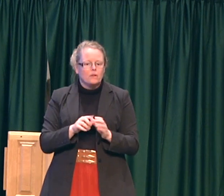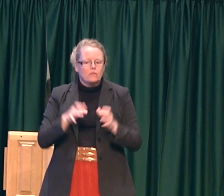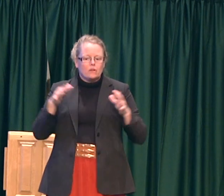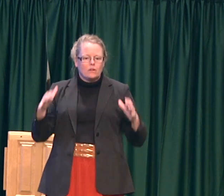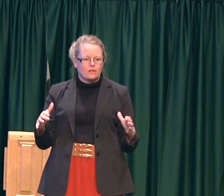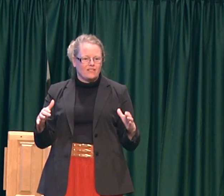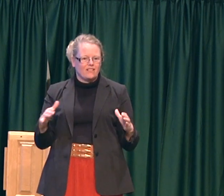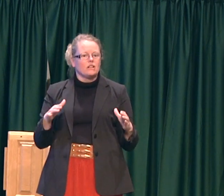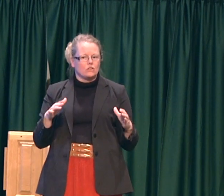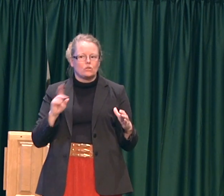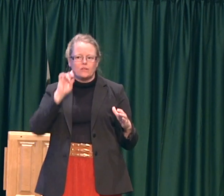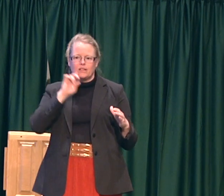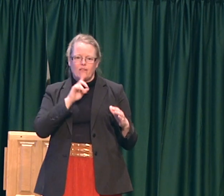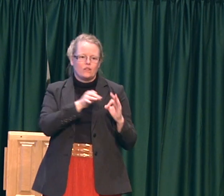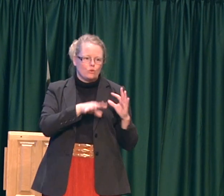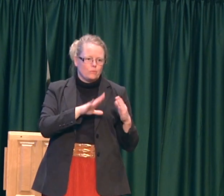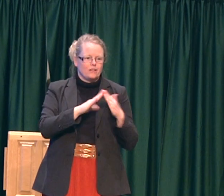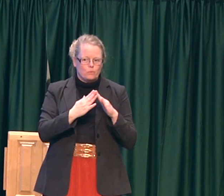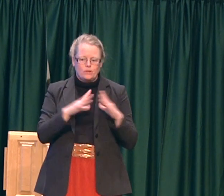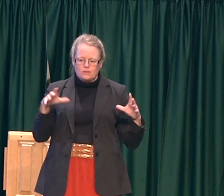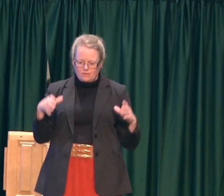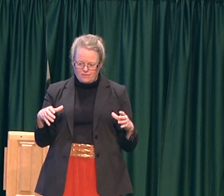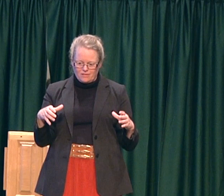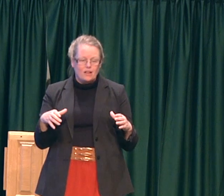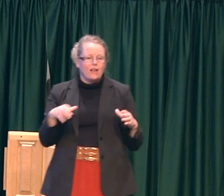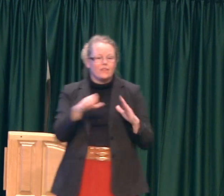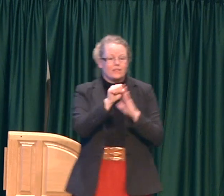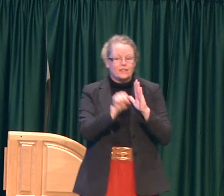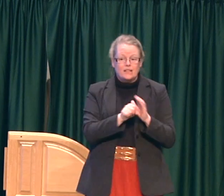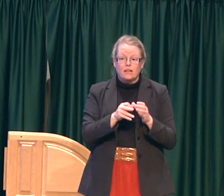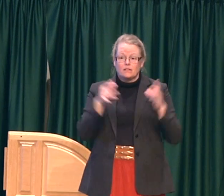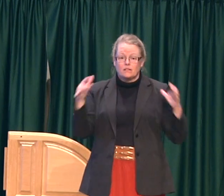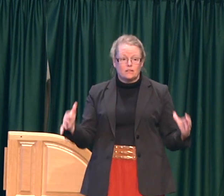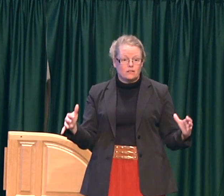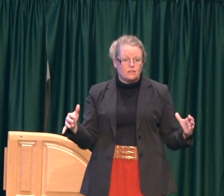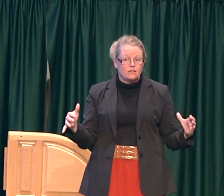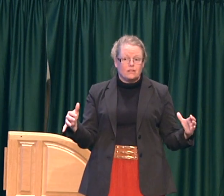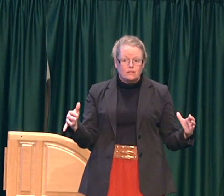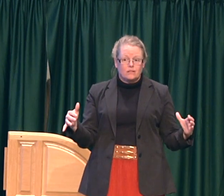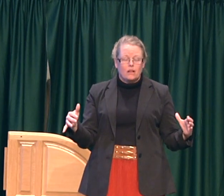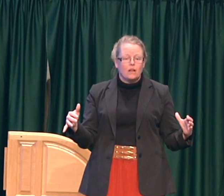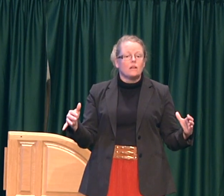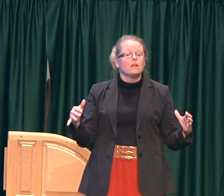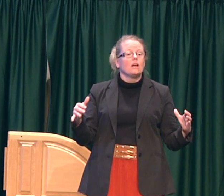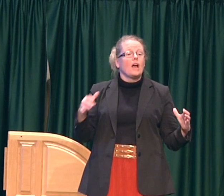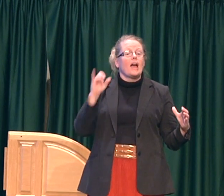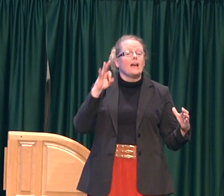So we have a pretty small community, but if you look at the larger surrounding community, the deaf and hard hearing and